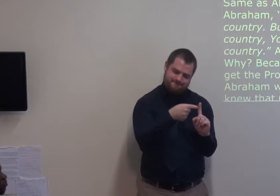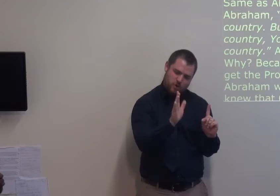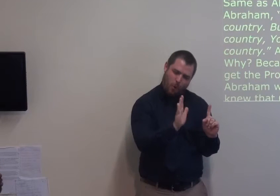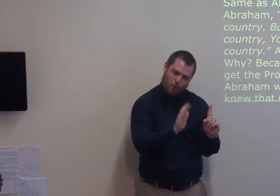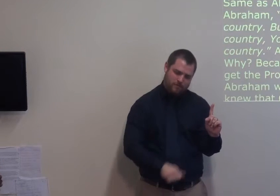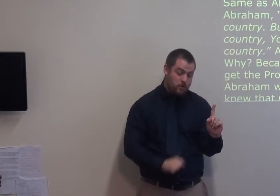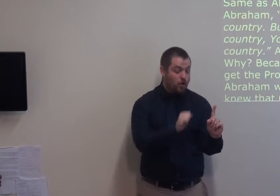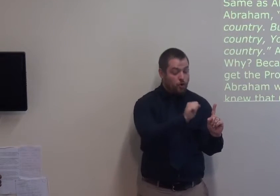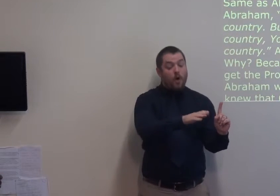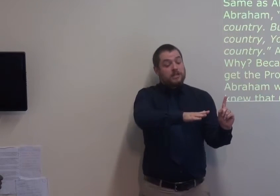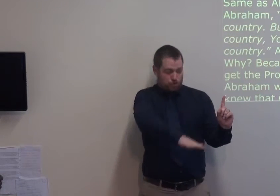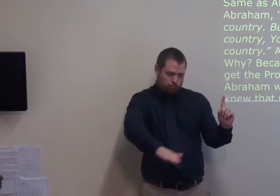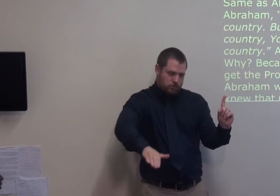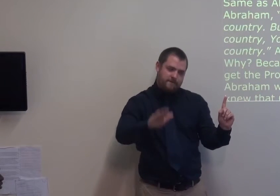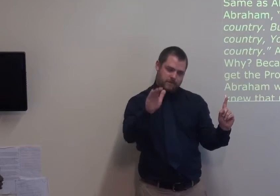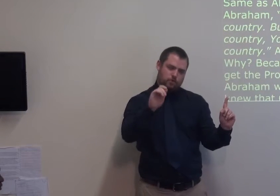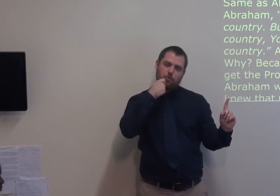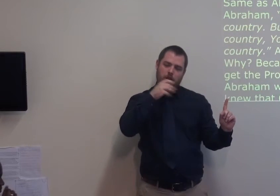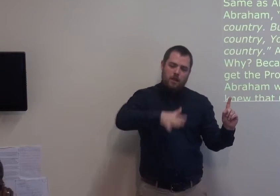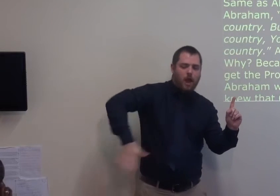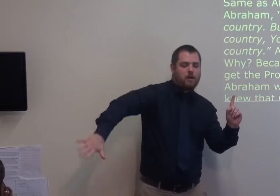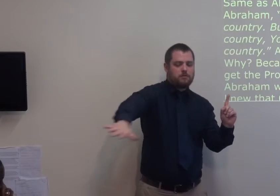Your children will get the country.